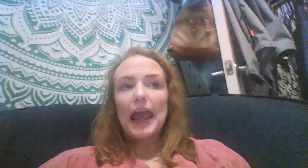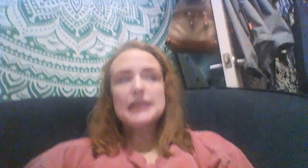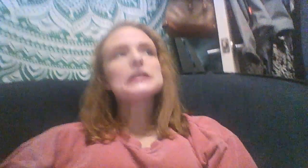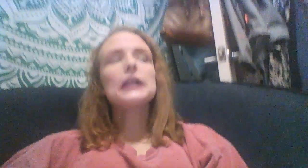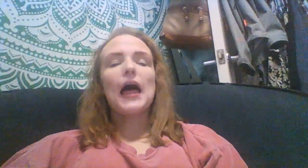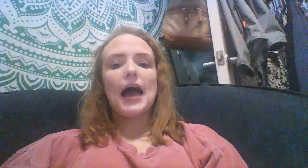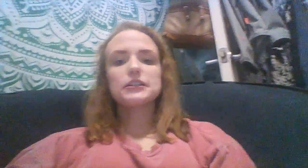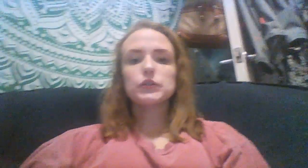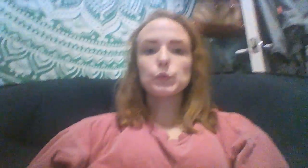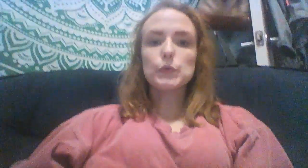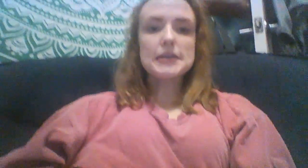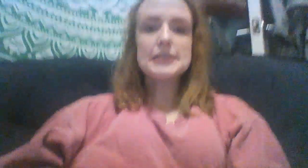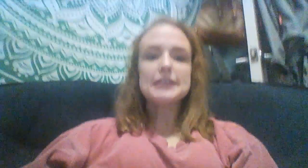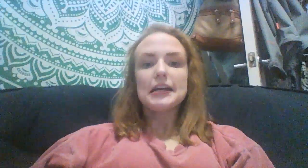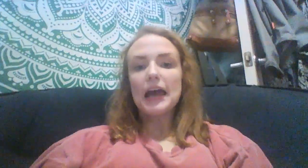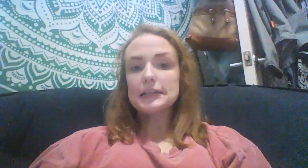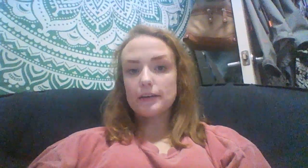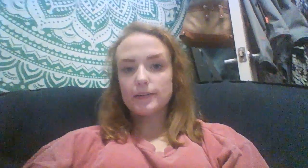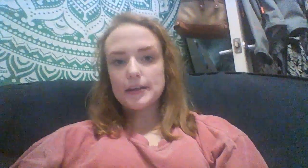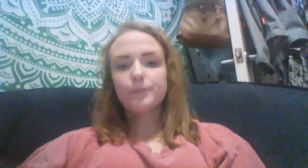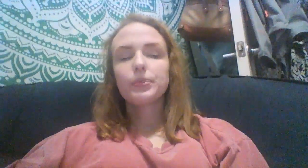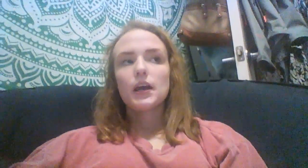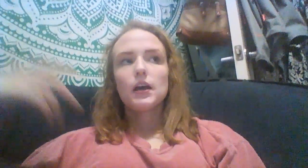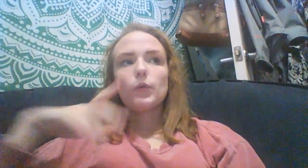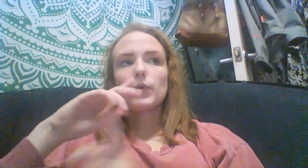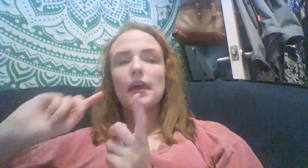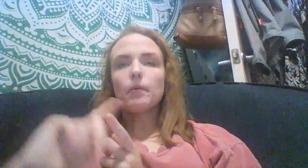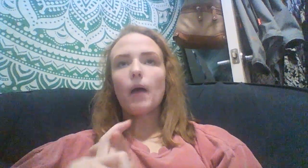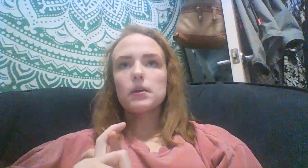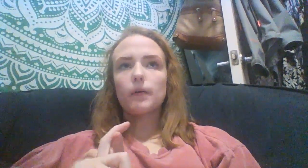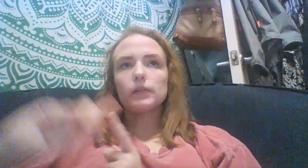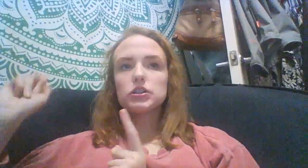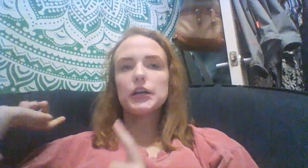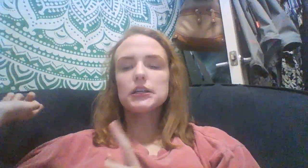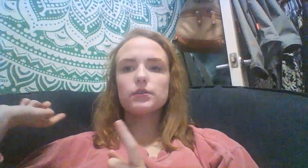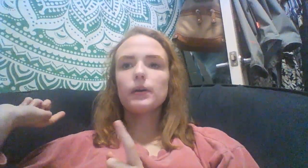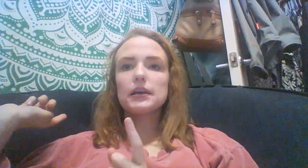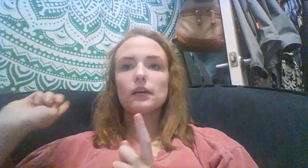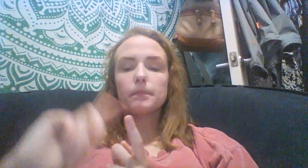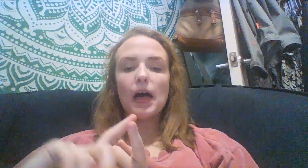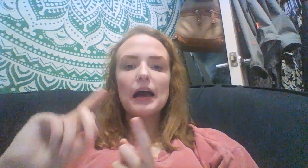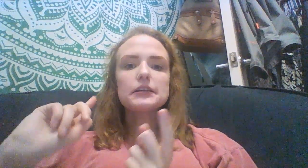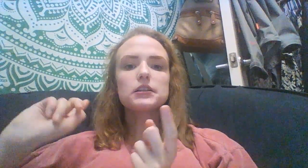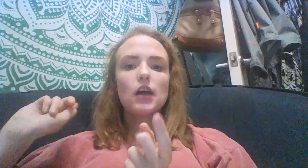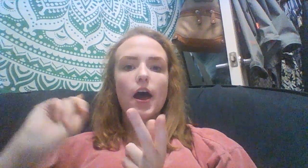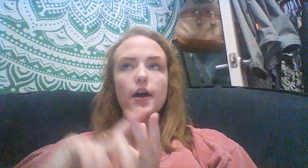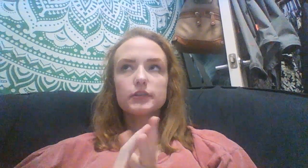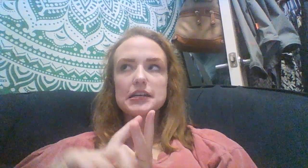In class, we did an activity with able-bodied privilege, and you were either blind,